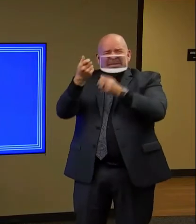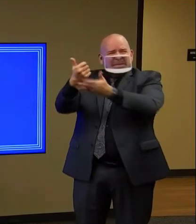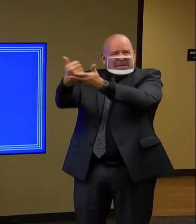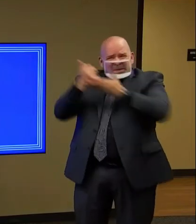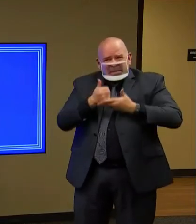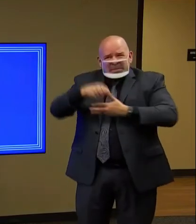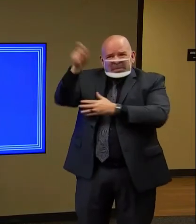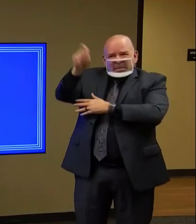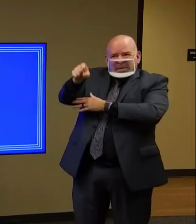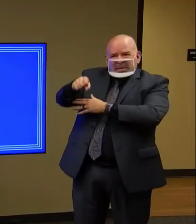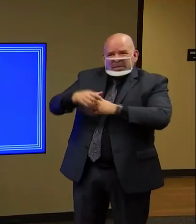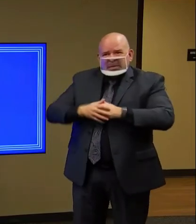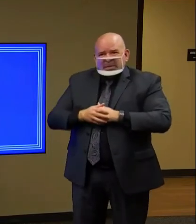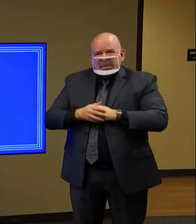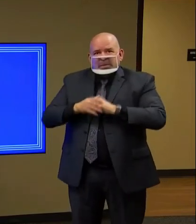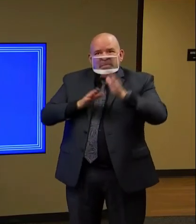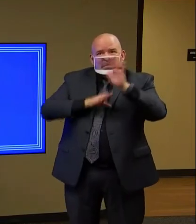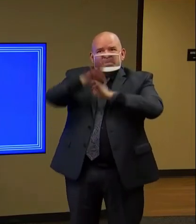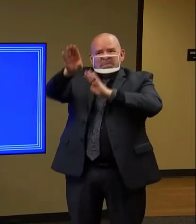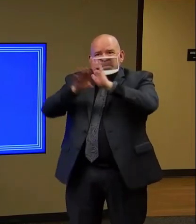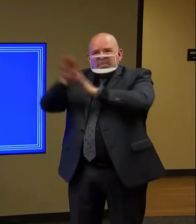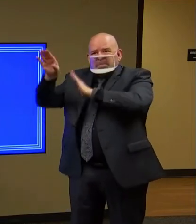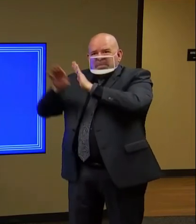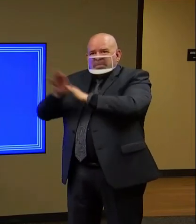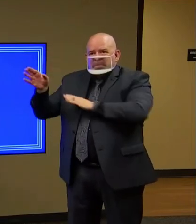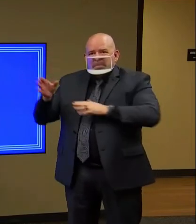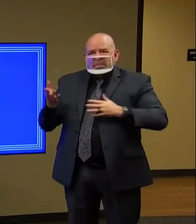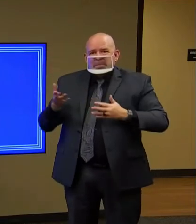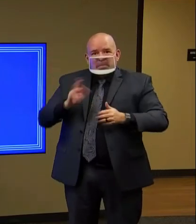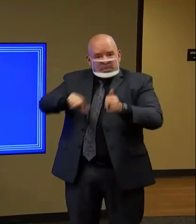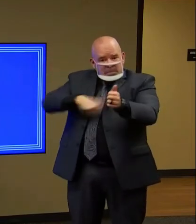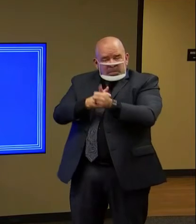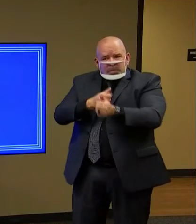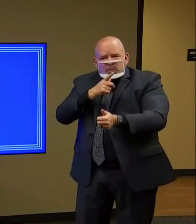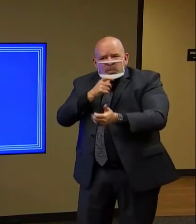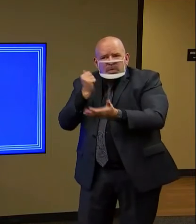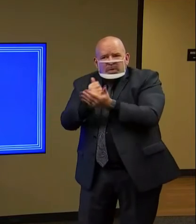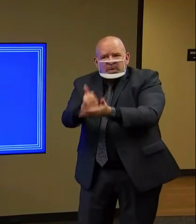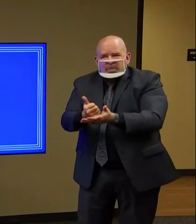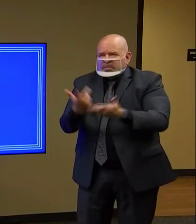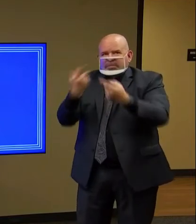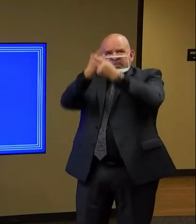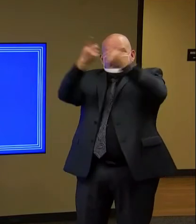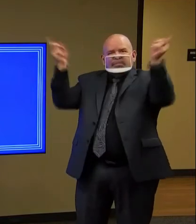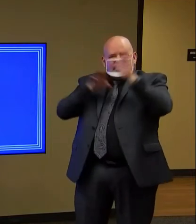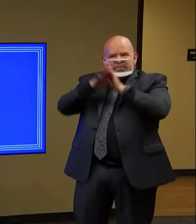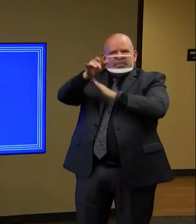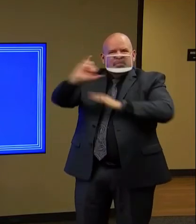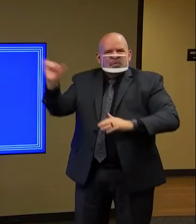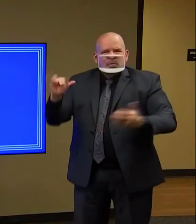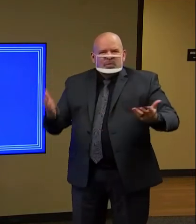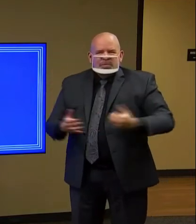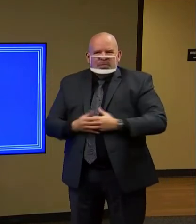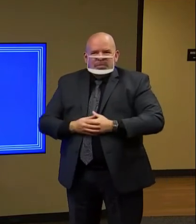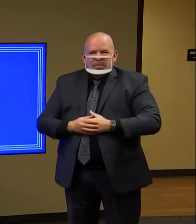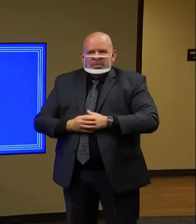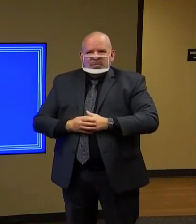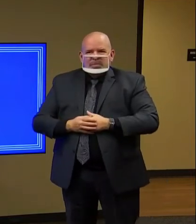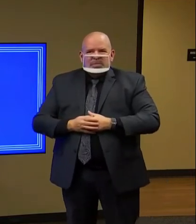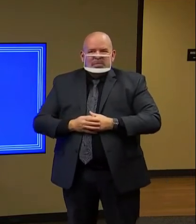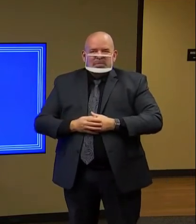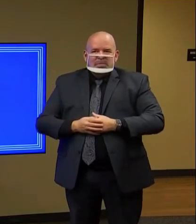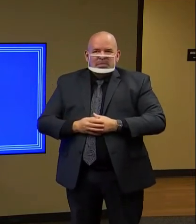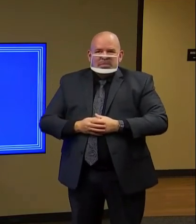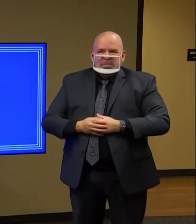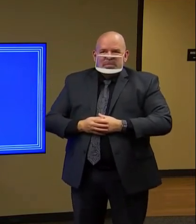So a post-holiday surge on top of the current increases could be, and hospitals say would be, devastating